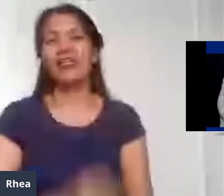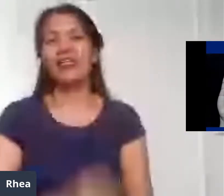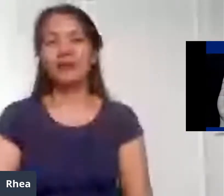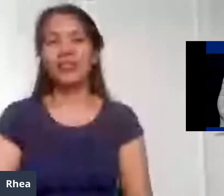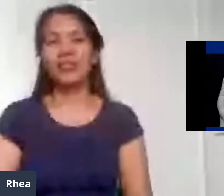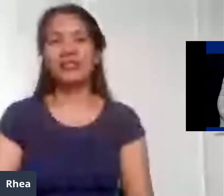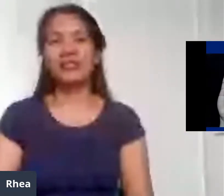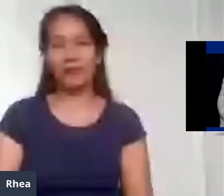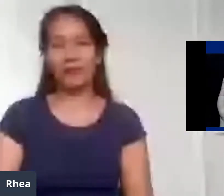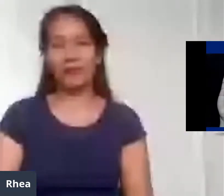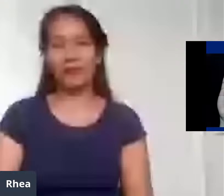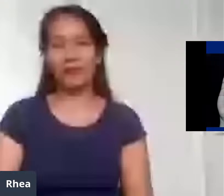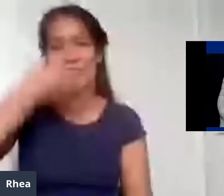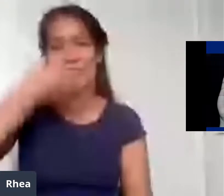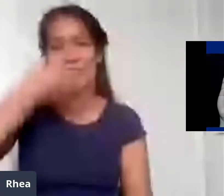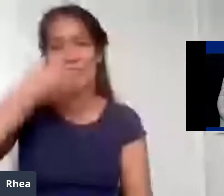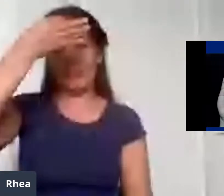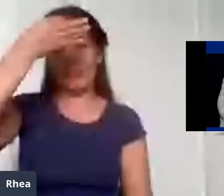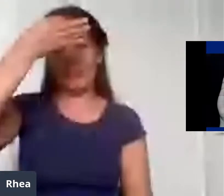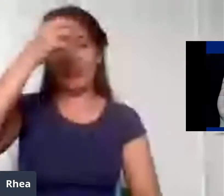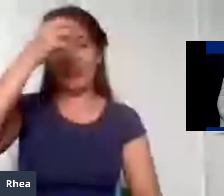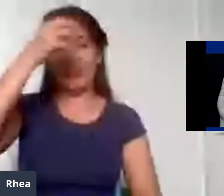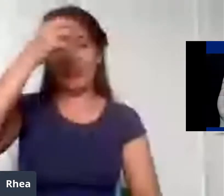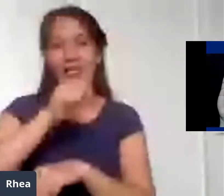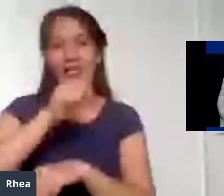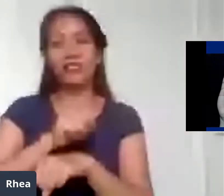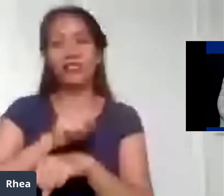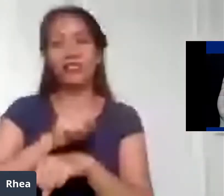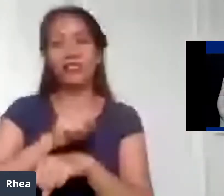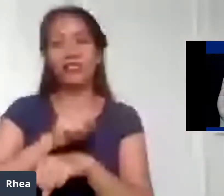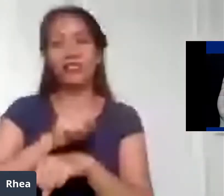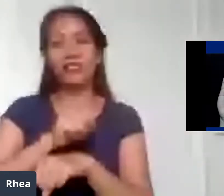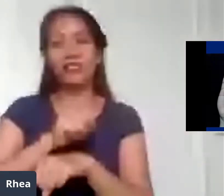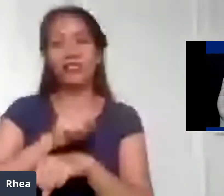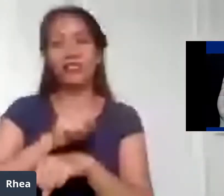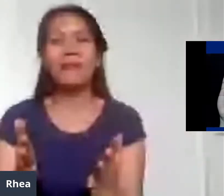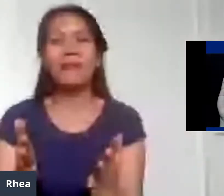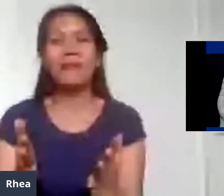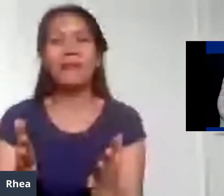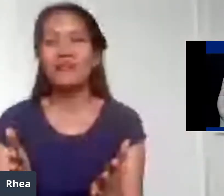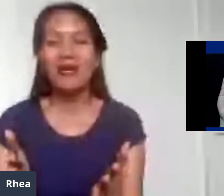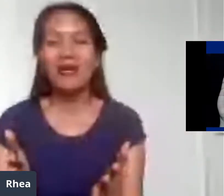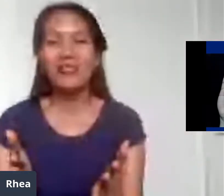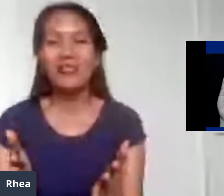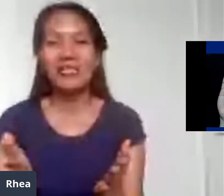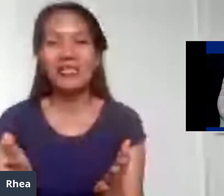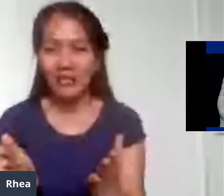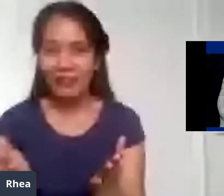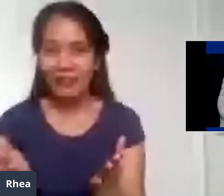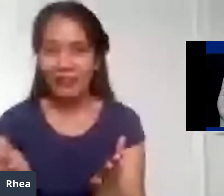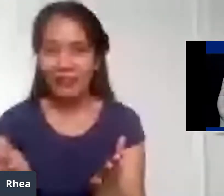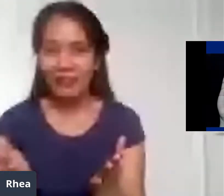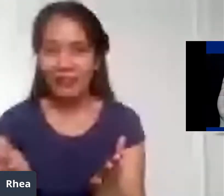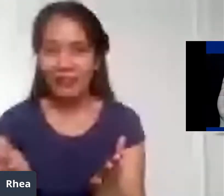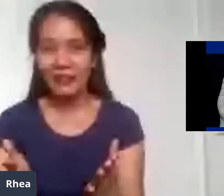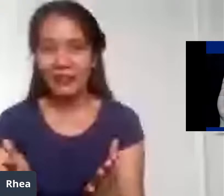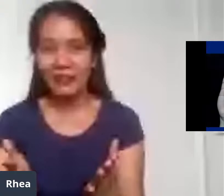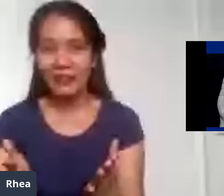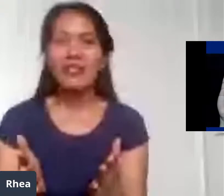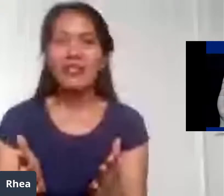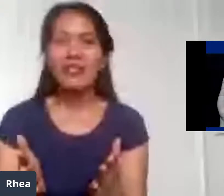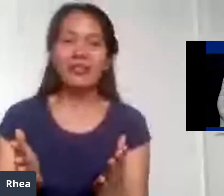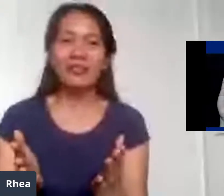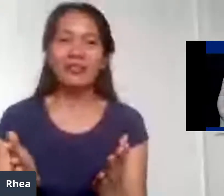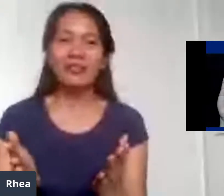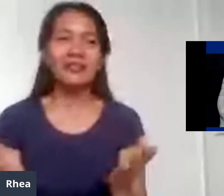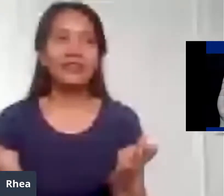free food. It could be also the front liners. Medyo mahaba siya.